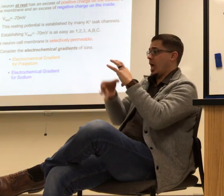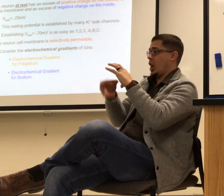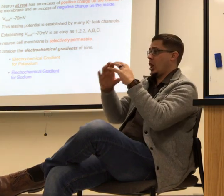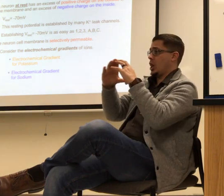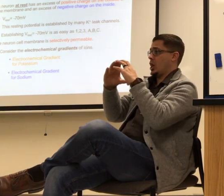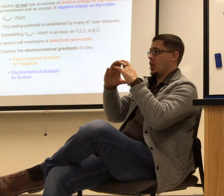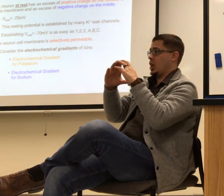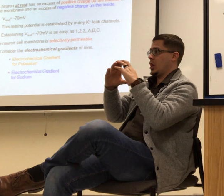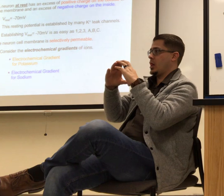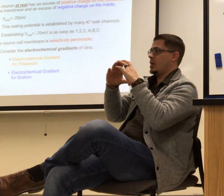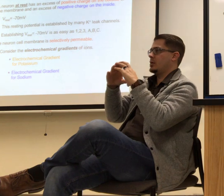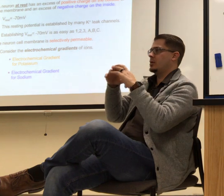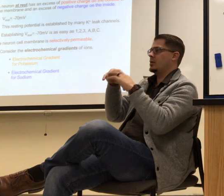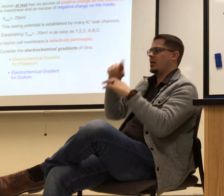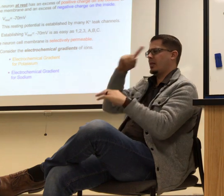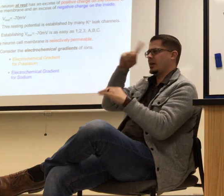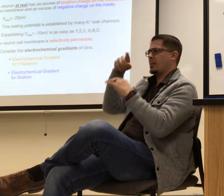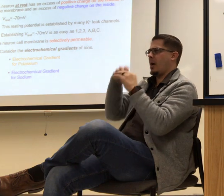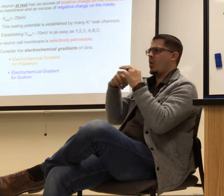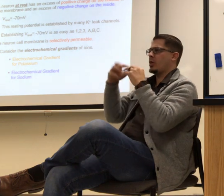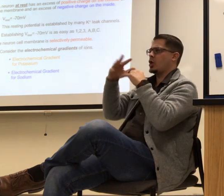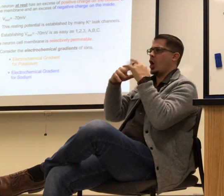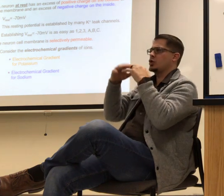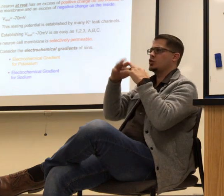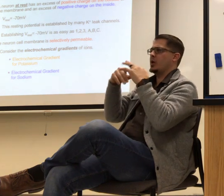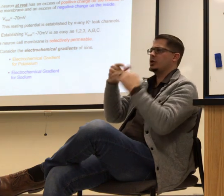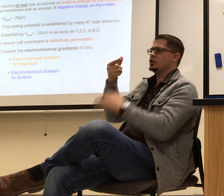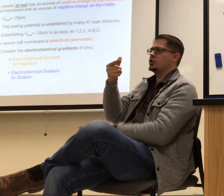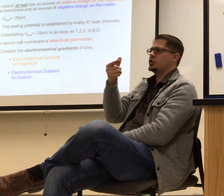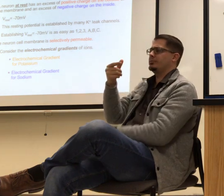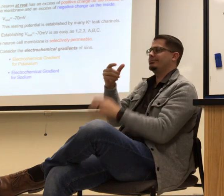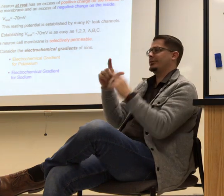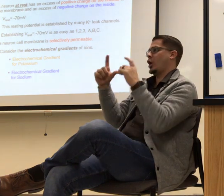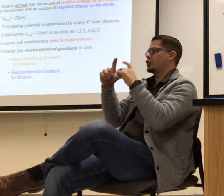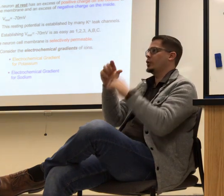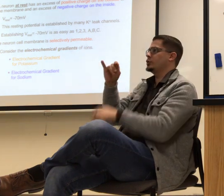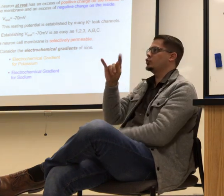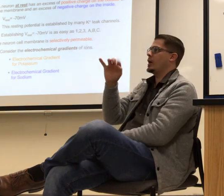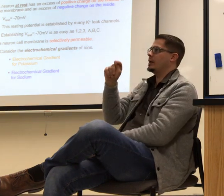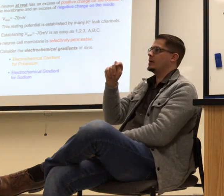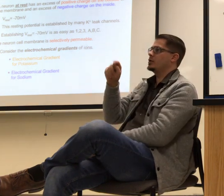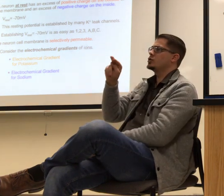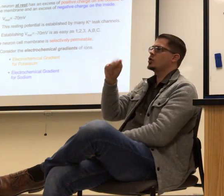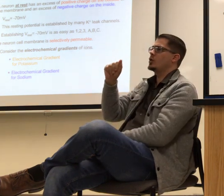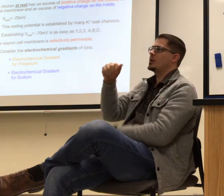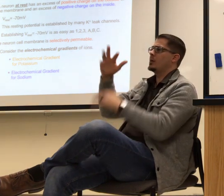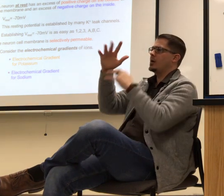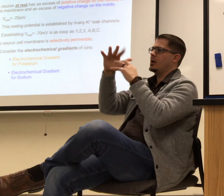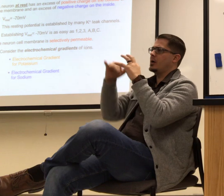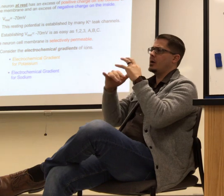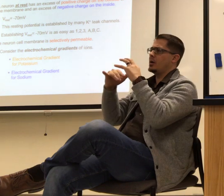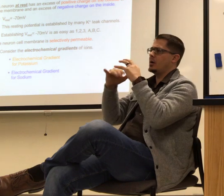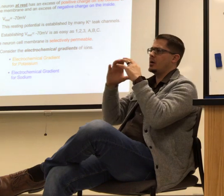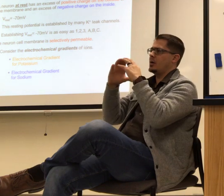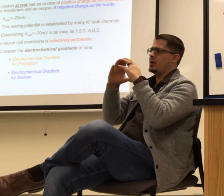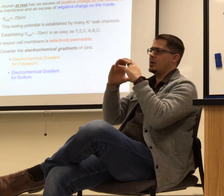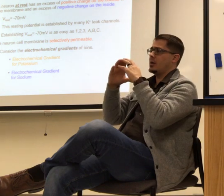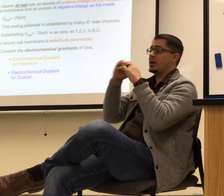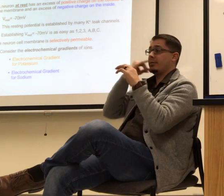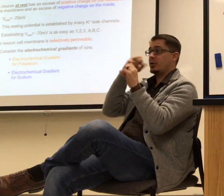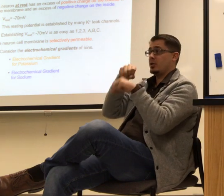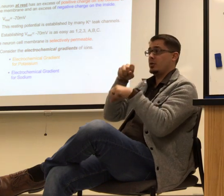can consider the concentration gradient. Wouldn't sodium flow into the cell if it could? The answer is